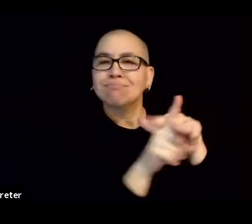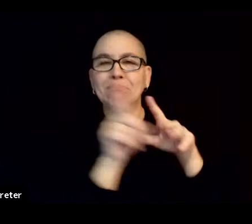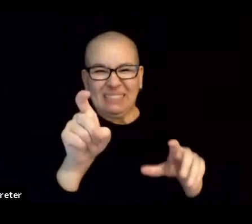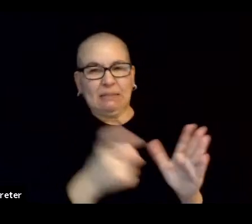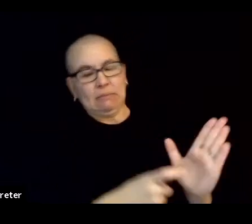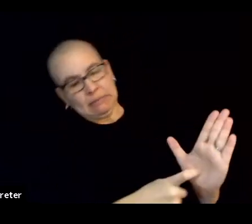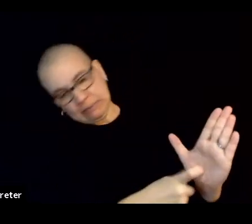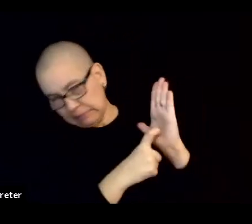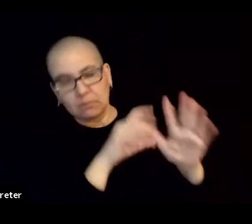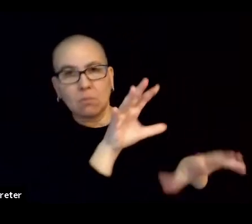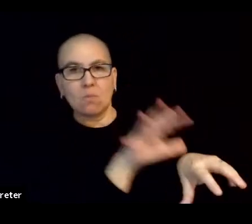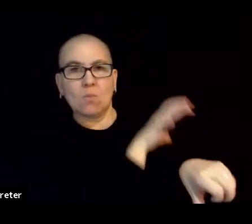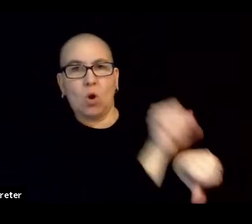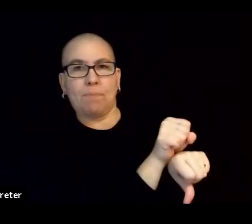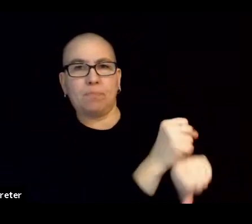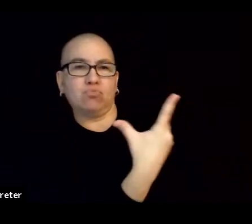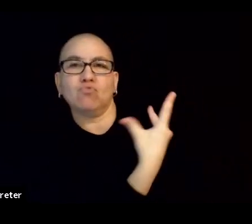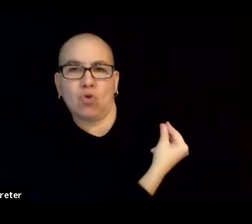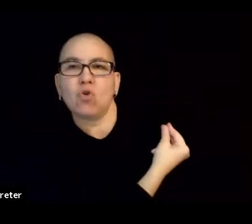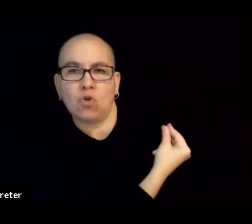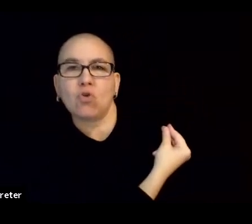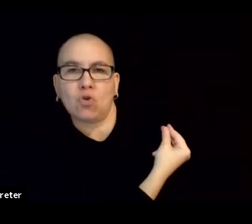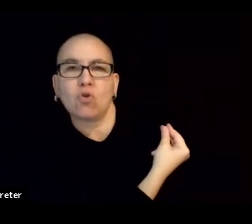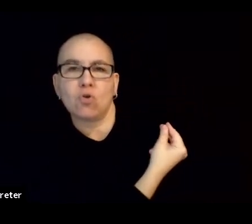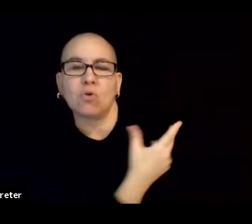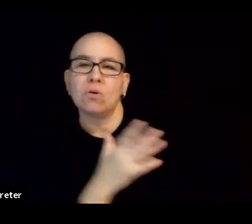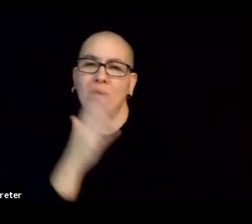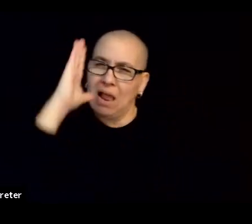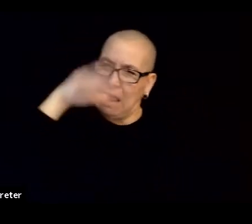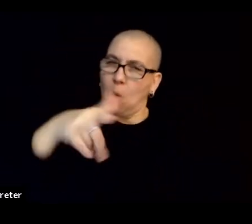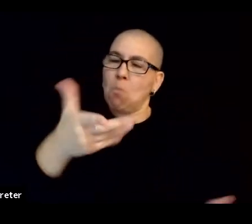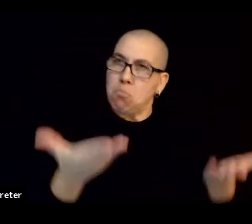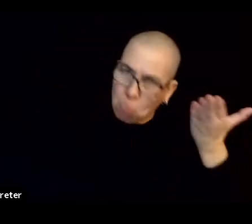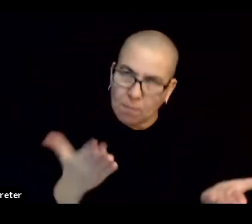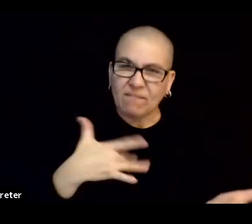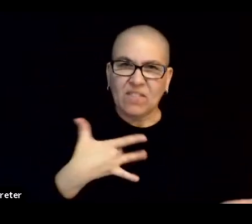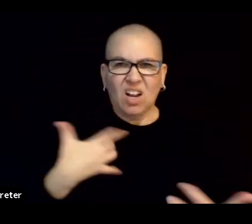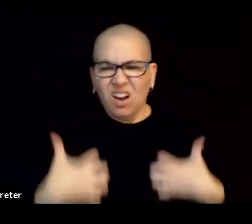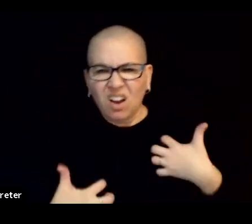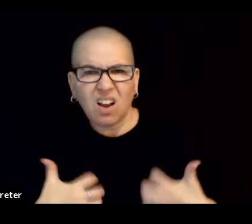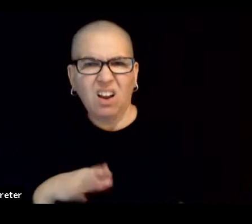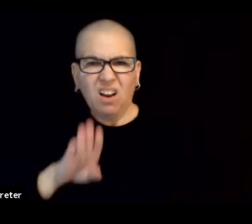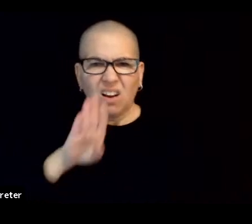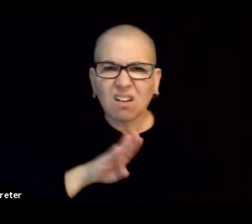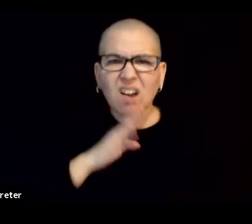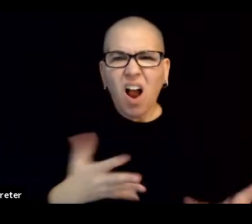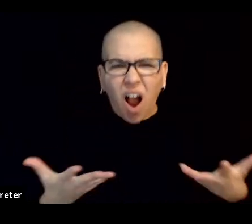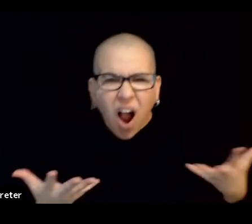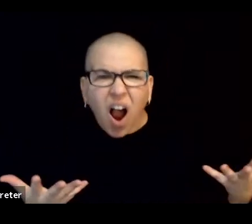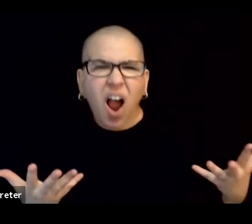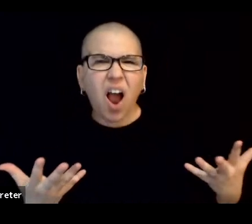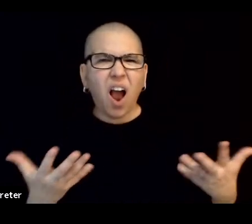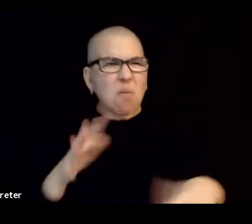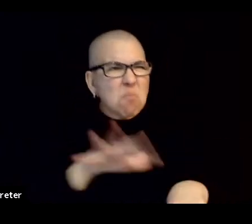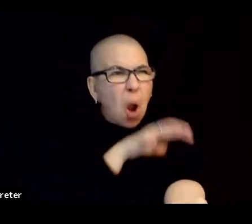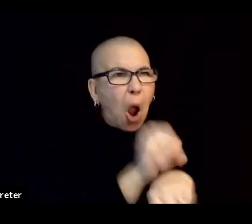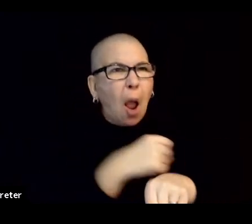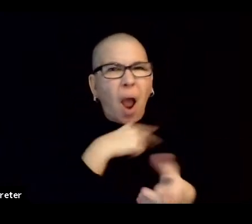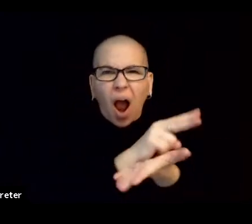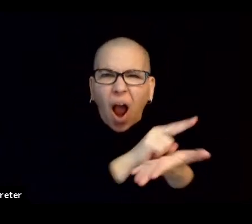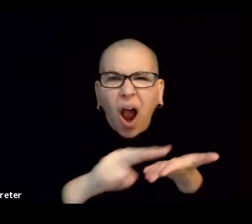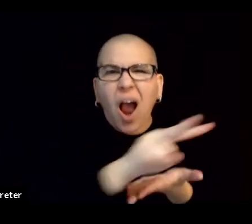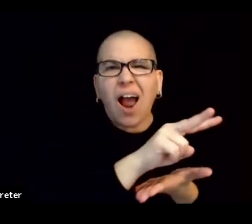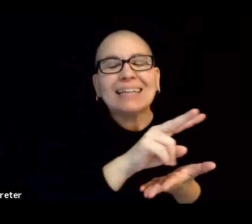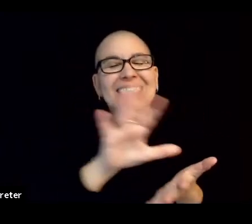in without an appointment. Appointments are necessary at these sites. But we don't want you to lose hope either, because